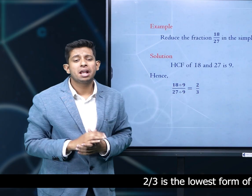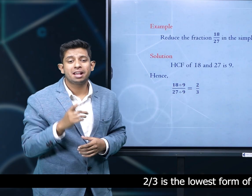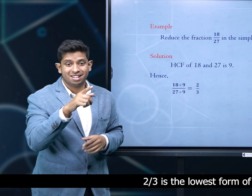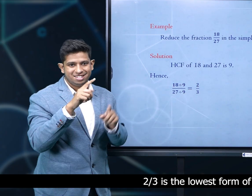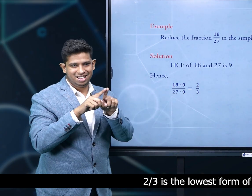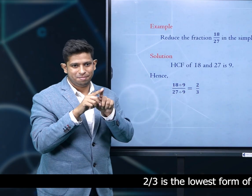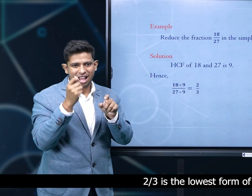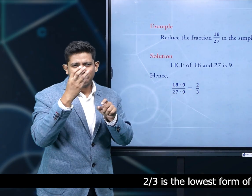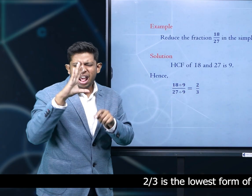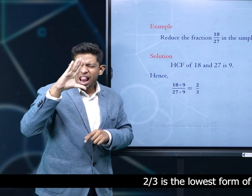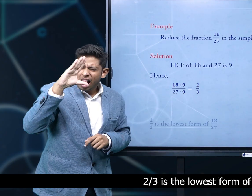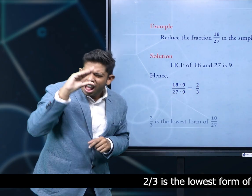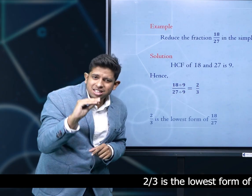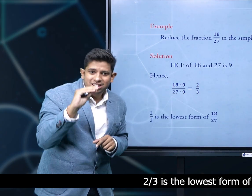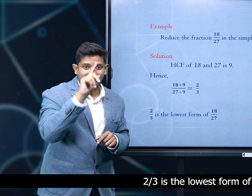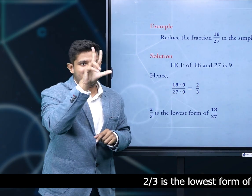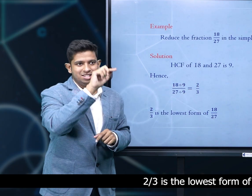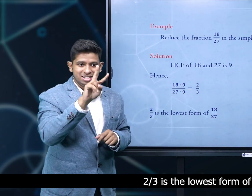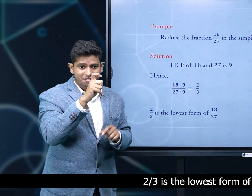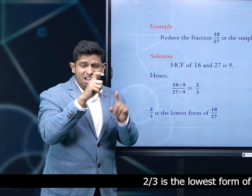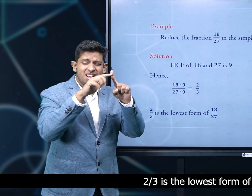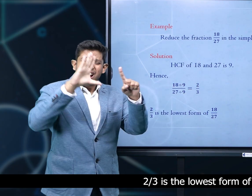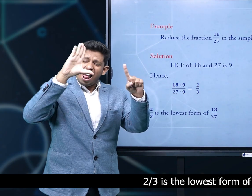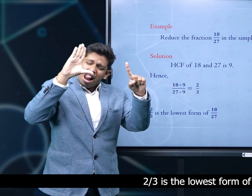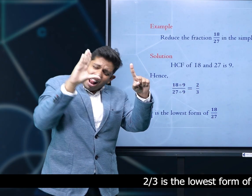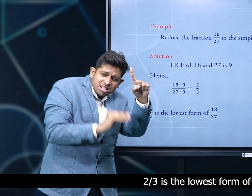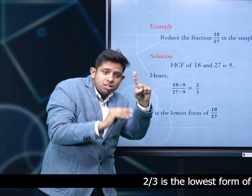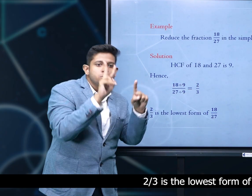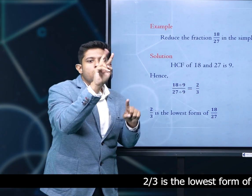By 3 is the lowest form of 18 by 27.